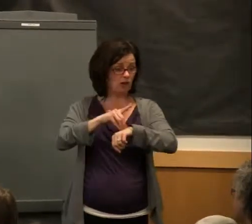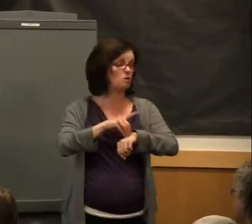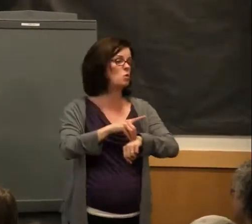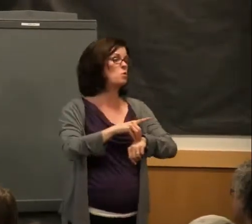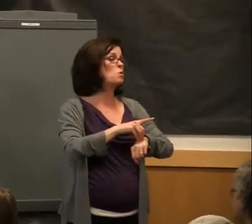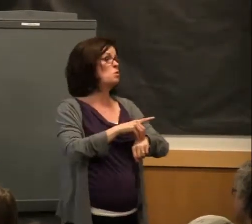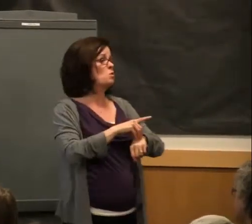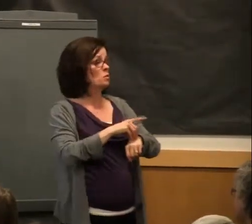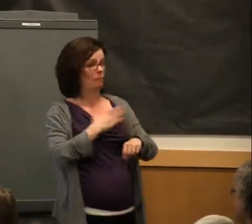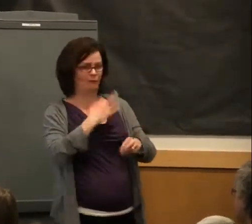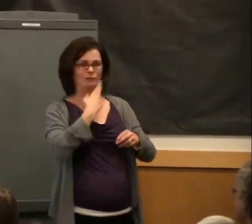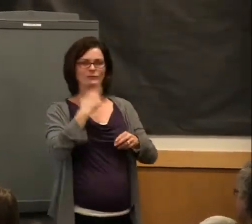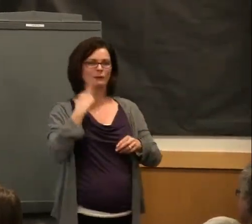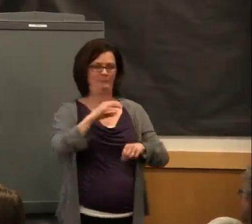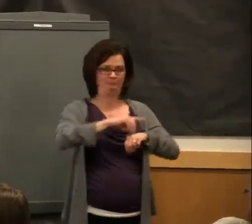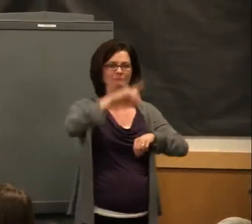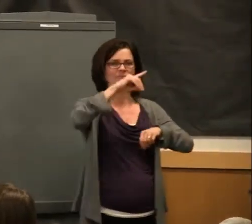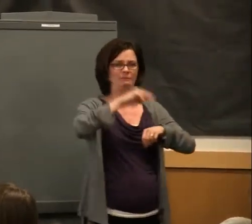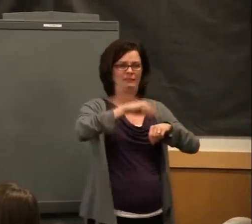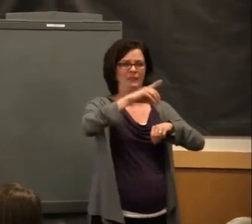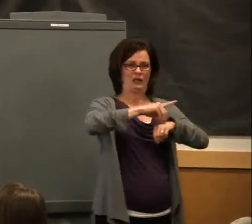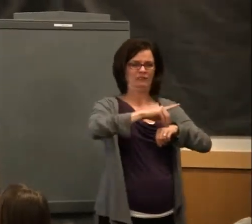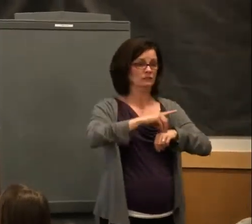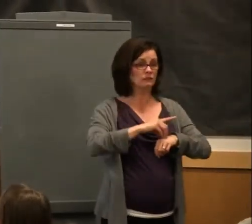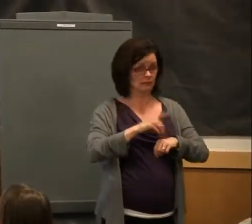that McDonald's lawyers are going to be on you like glue.